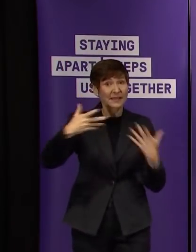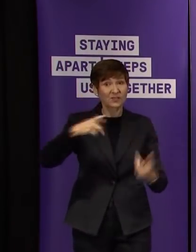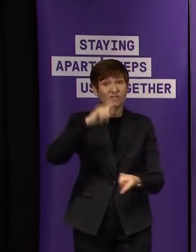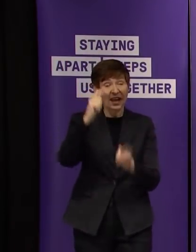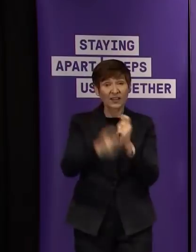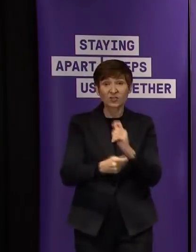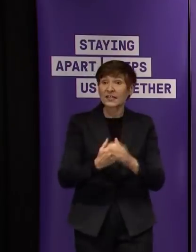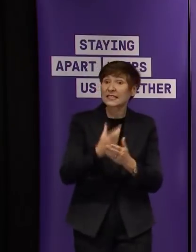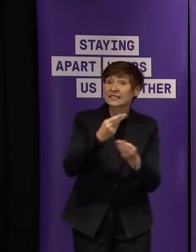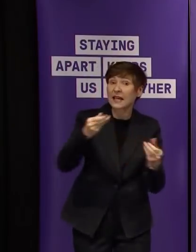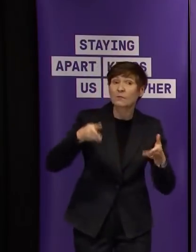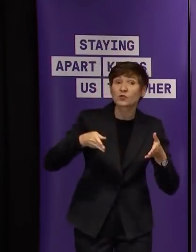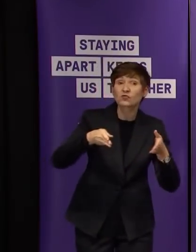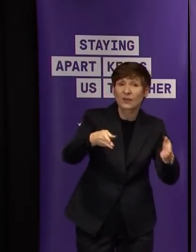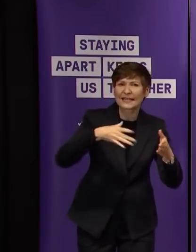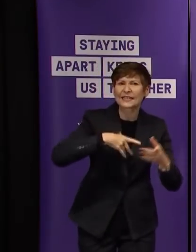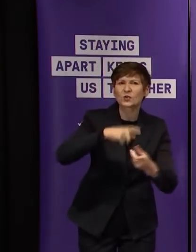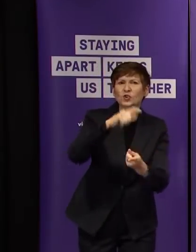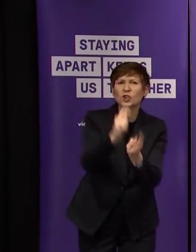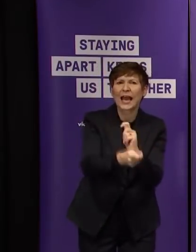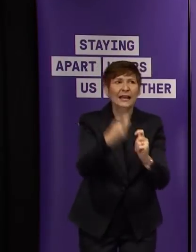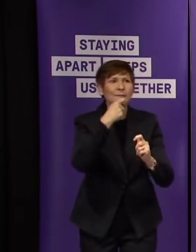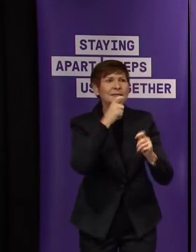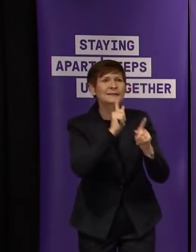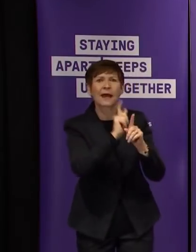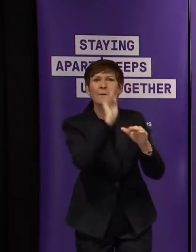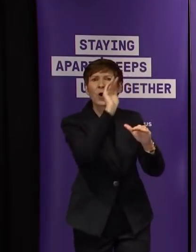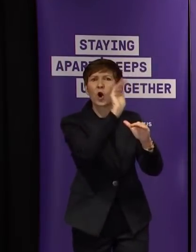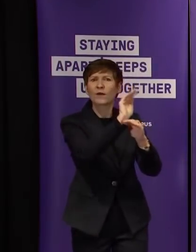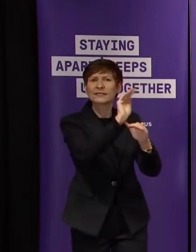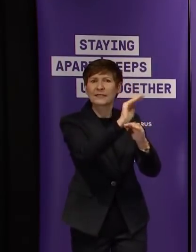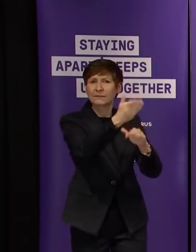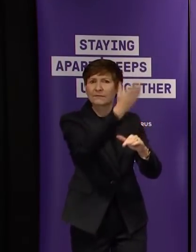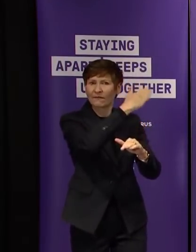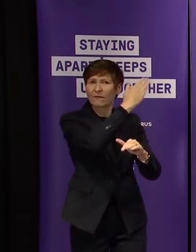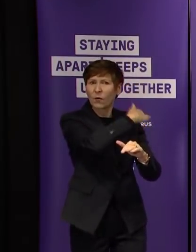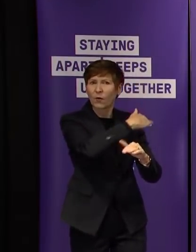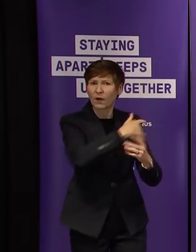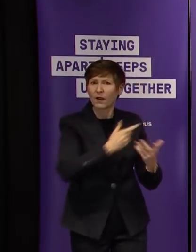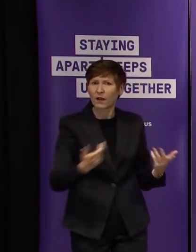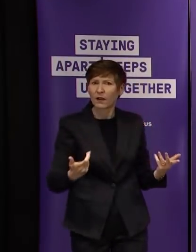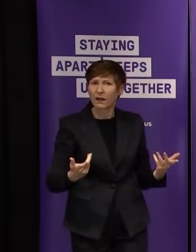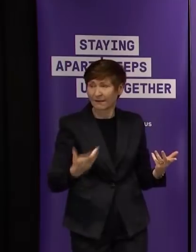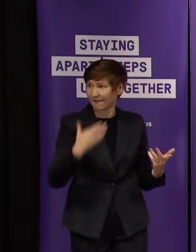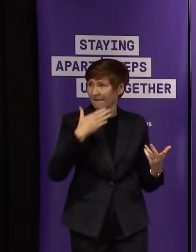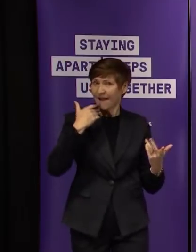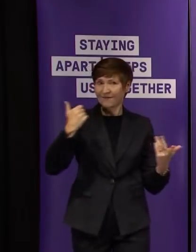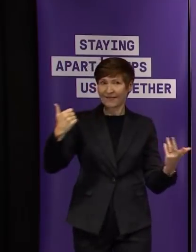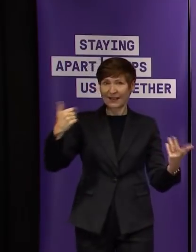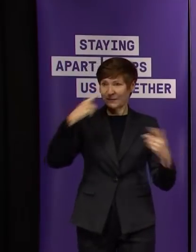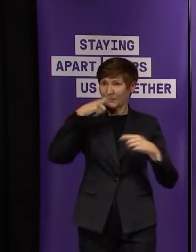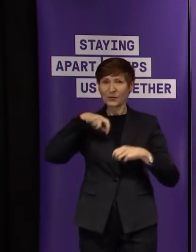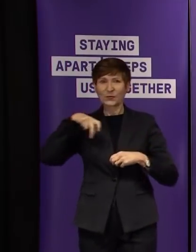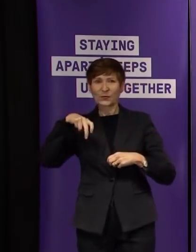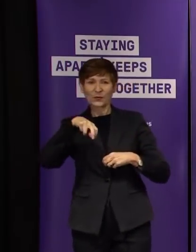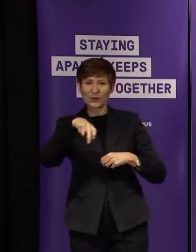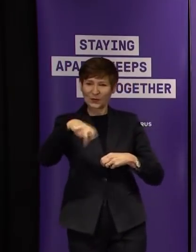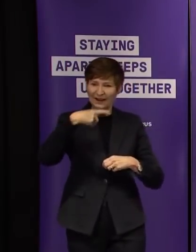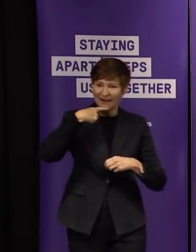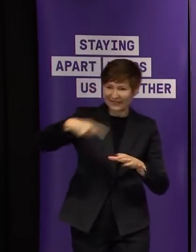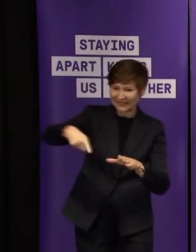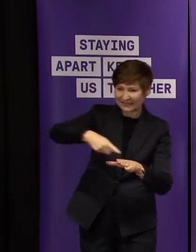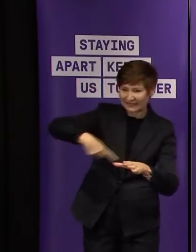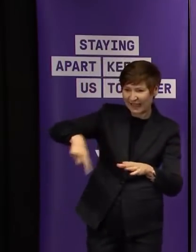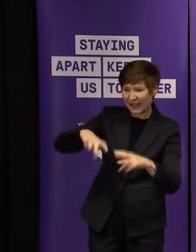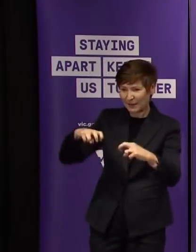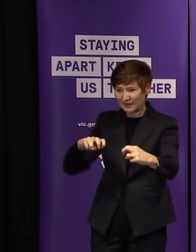close streets, we may remove parking, we may go to those dividers, we may move quite a significant amount